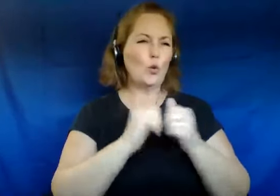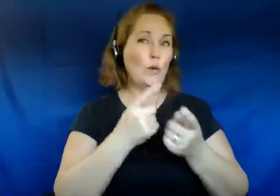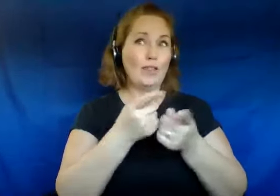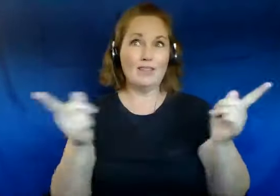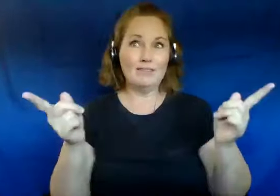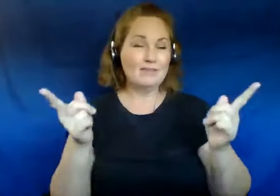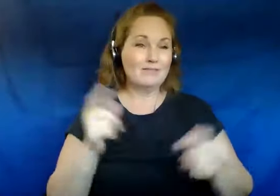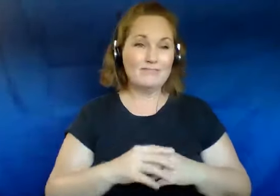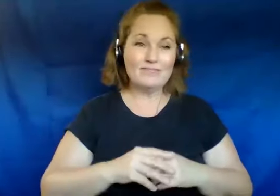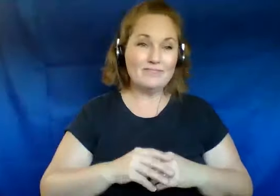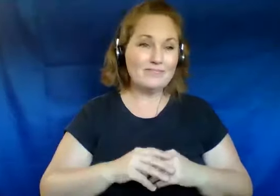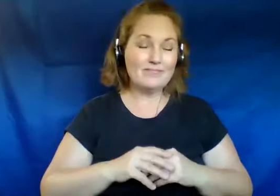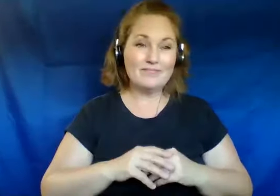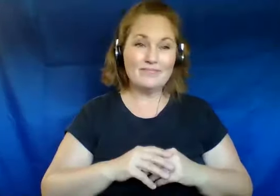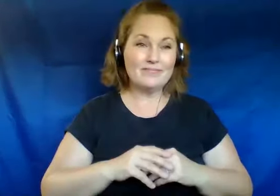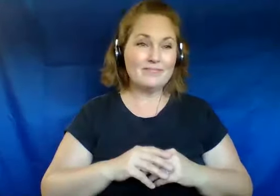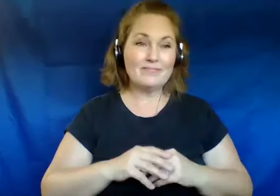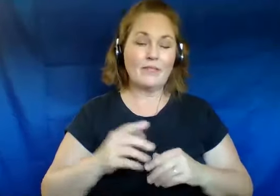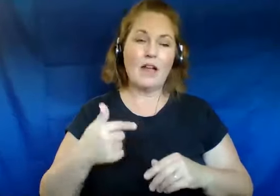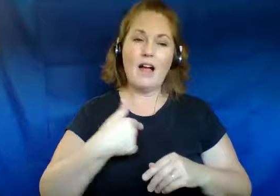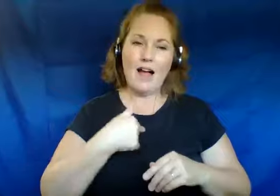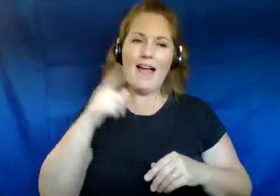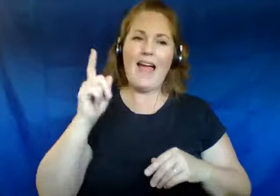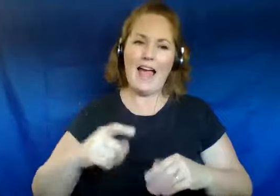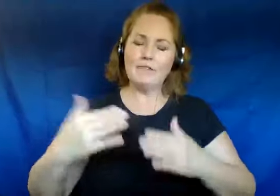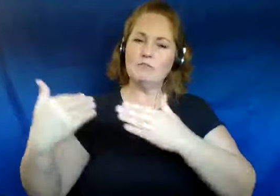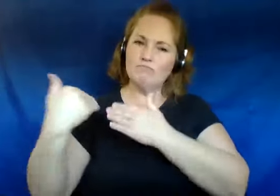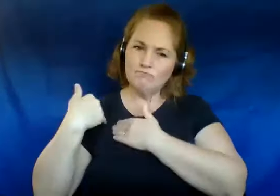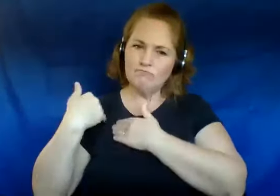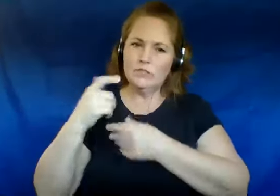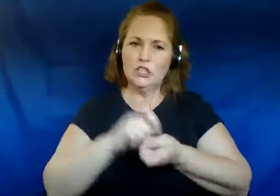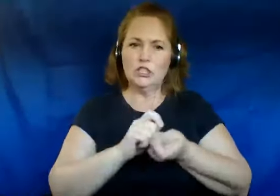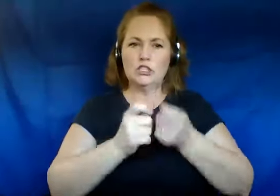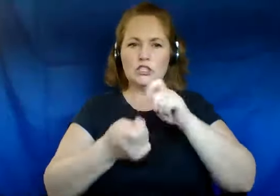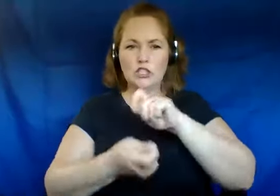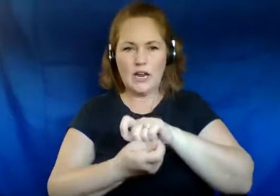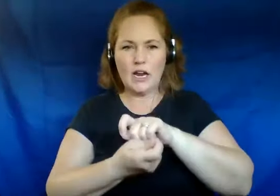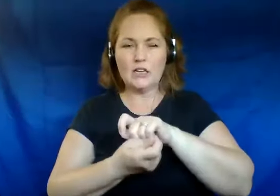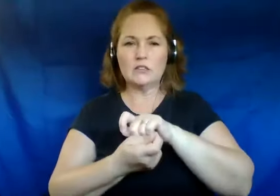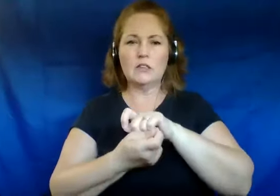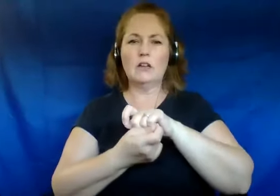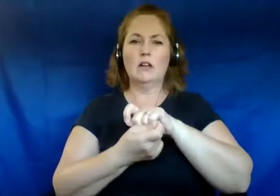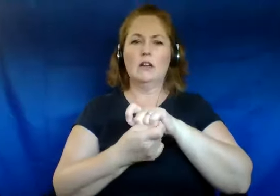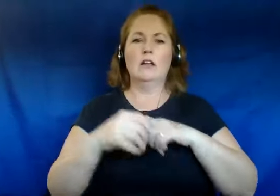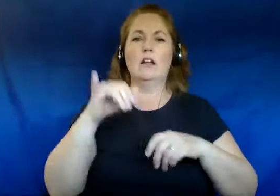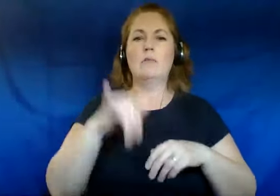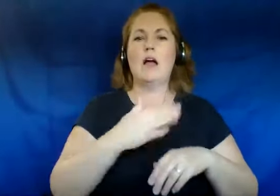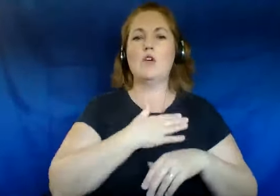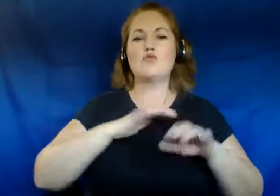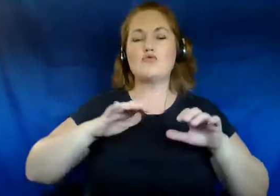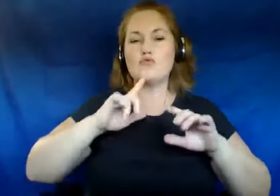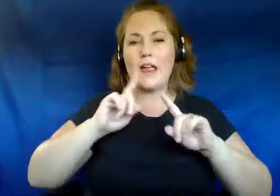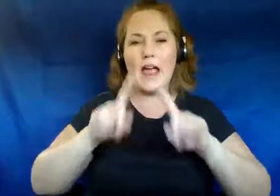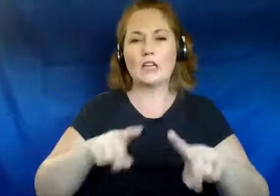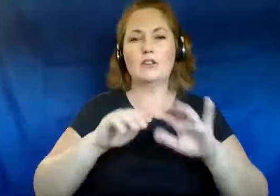with you. And I have to change my reaction to how I